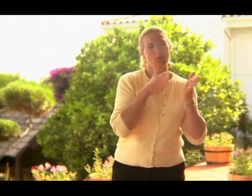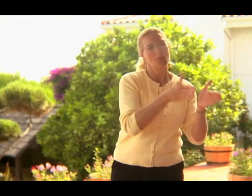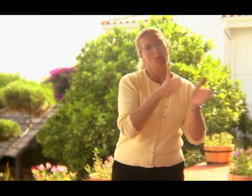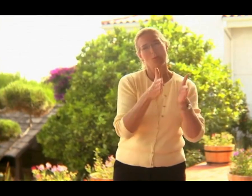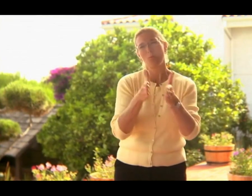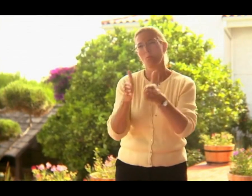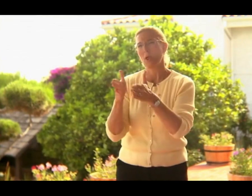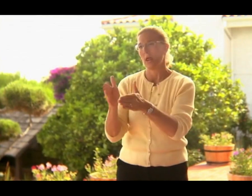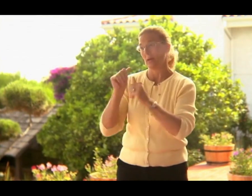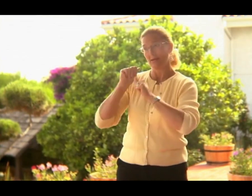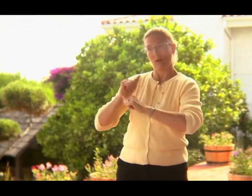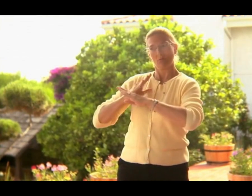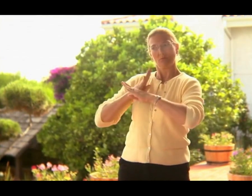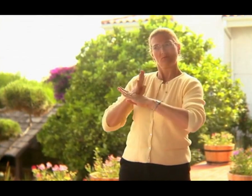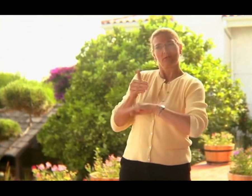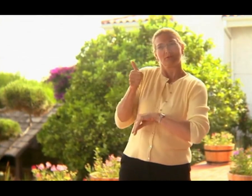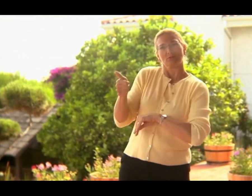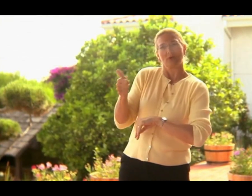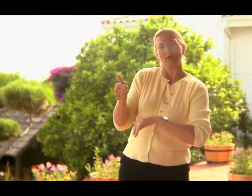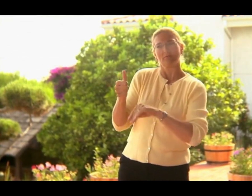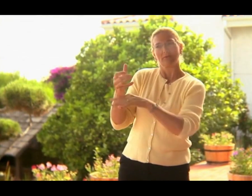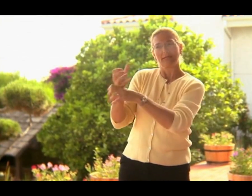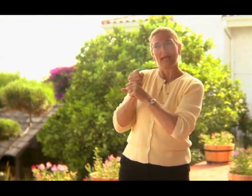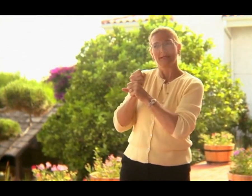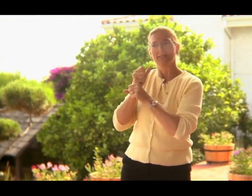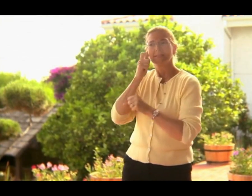are numerous ways you can prevent yourself from getting skin cancer.